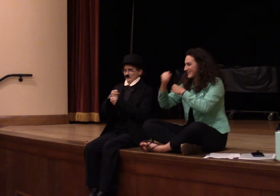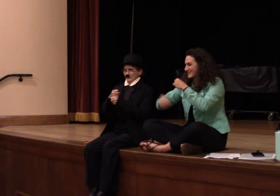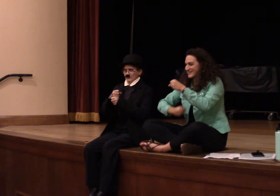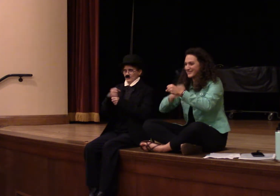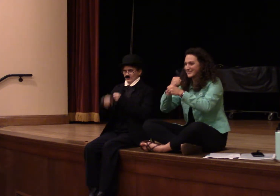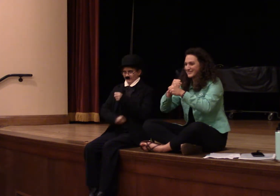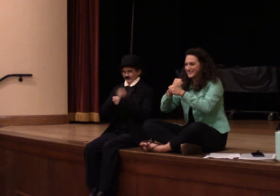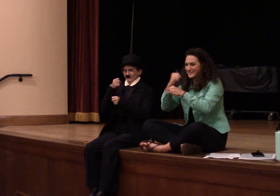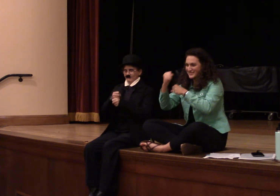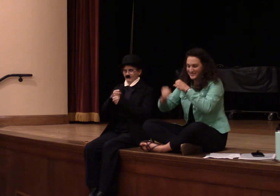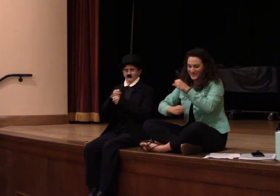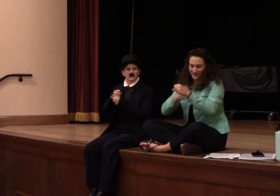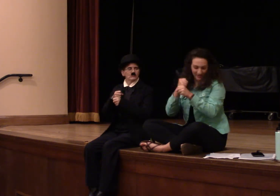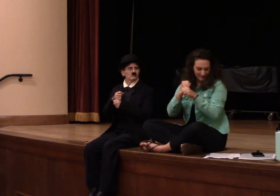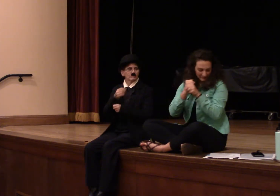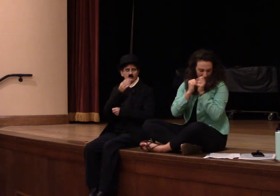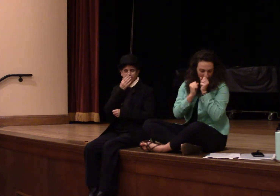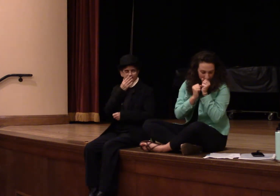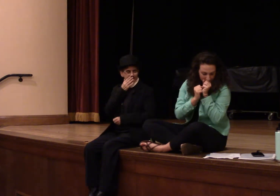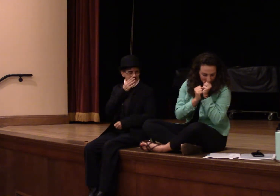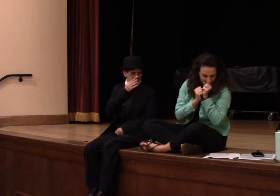Good. Year.